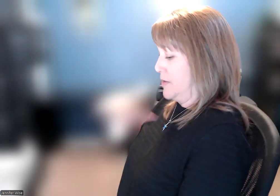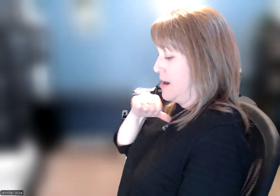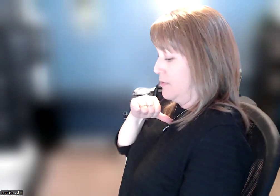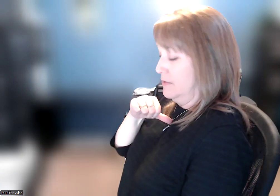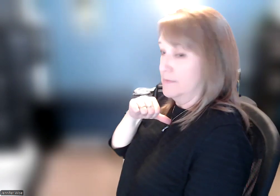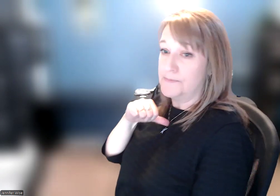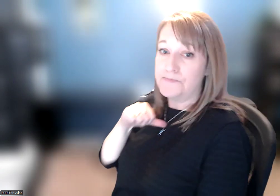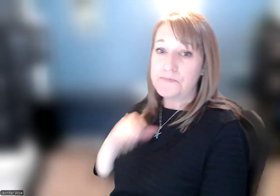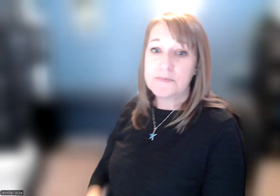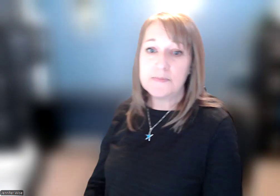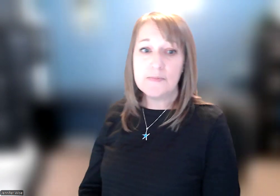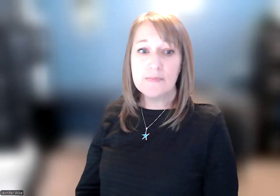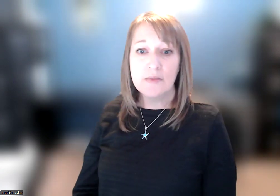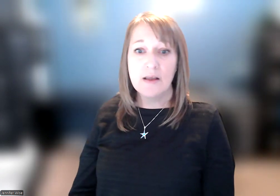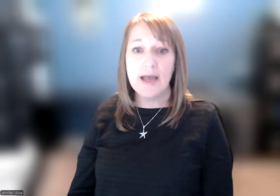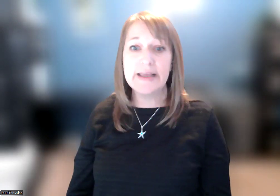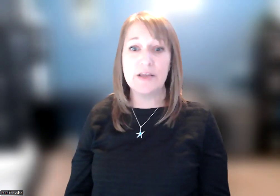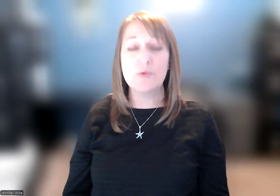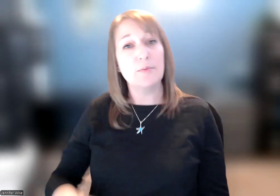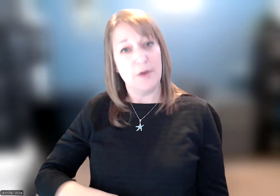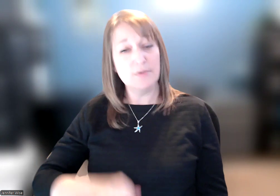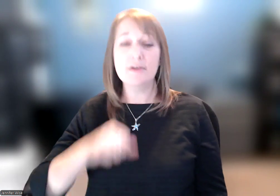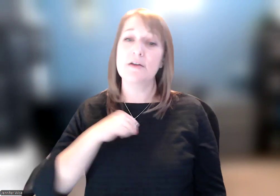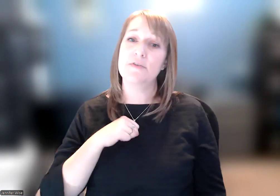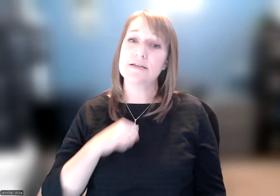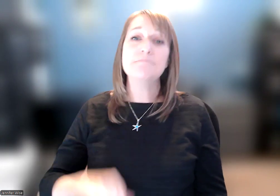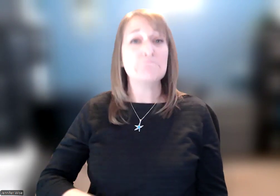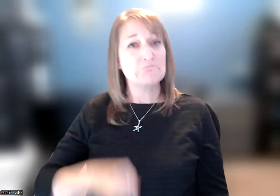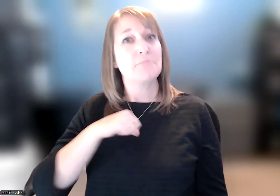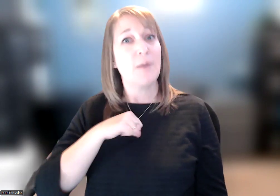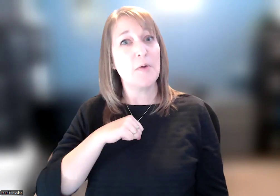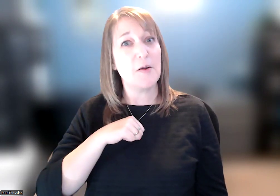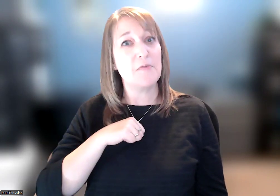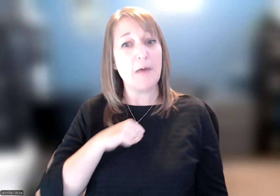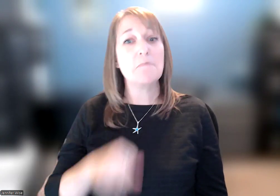proud. And again, you want a proud look on your face. I'm proud of that.